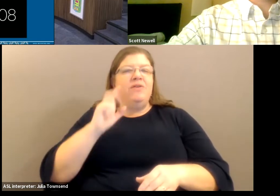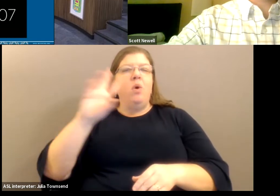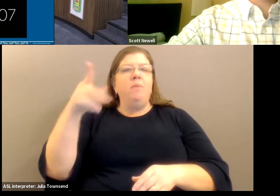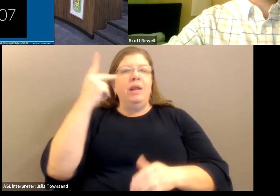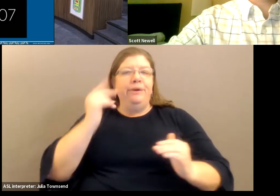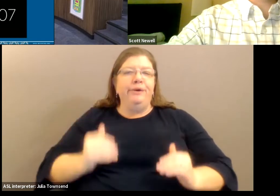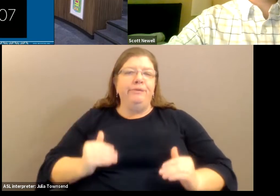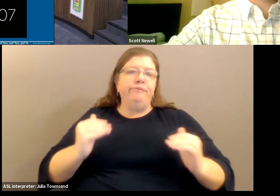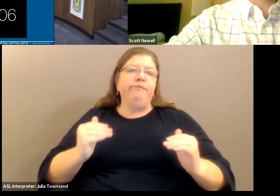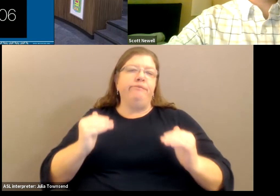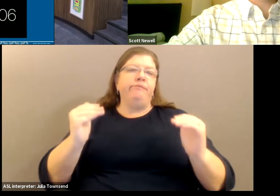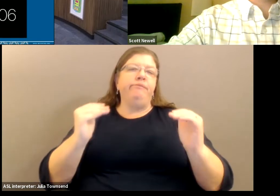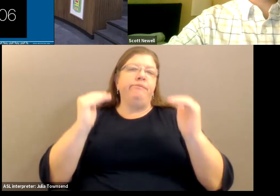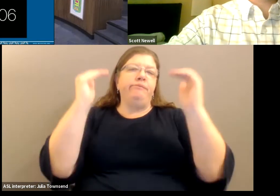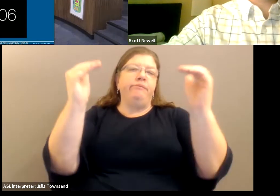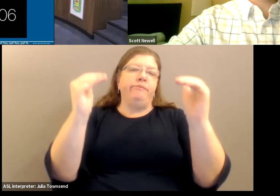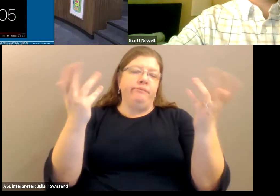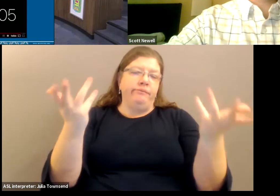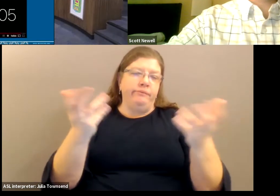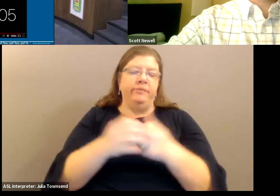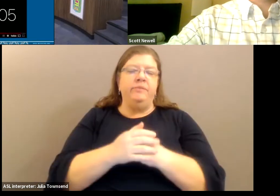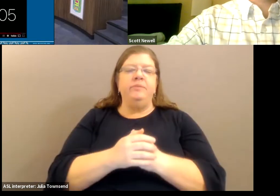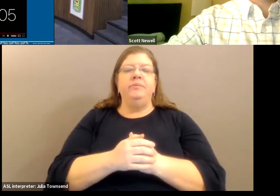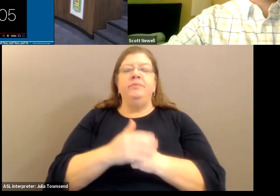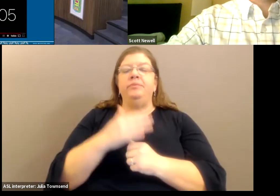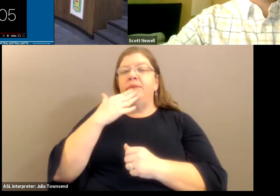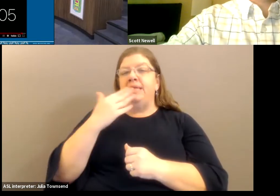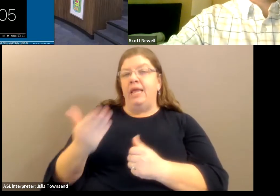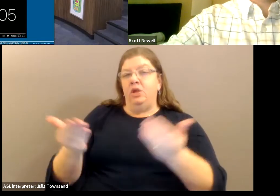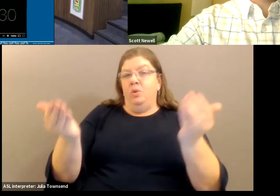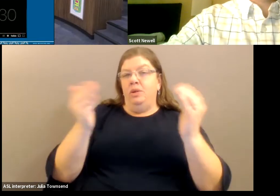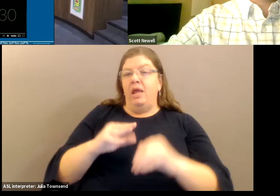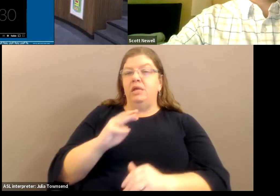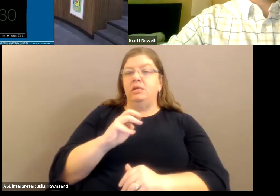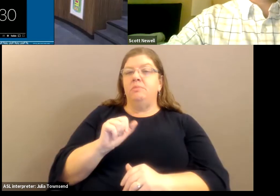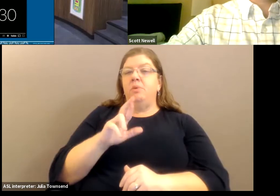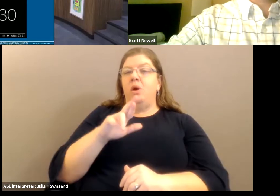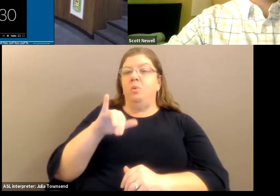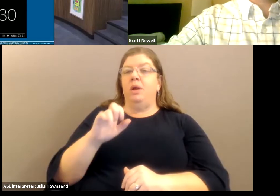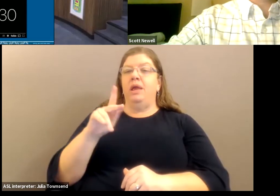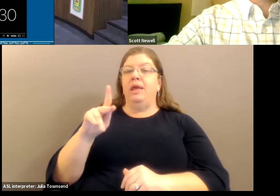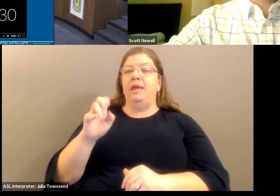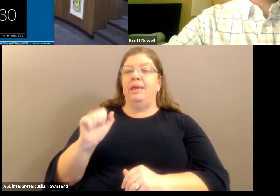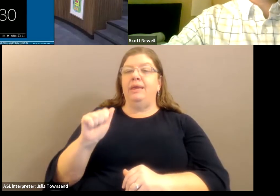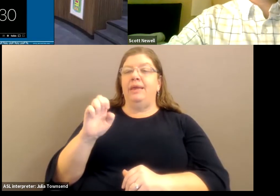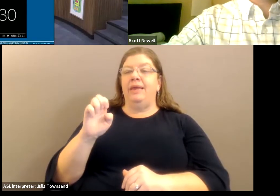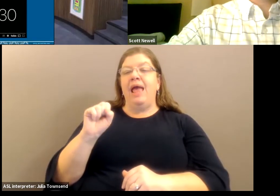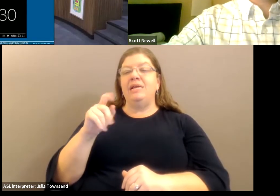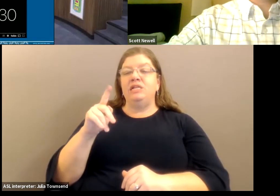much. Thank you. Next speaker is Maria Kastner.